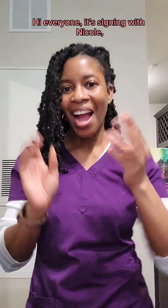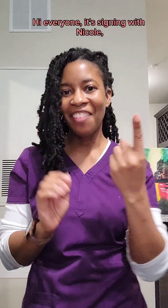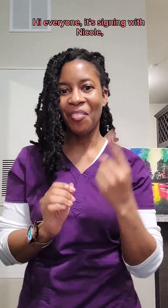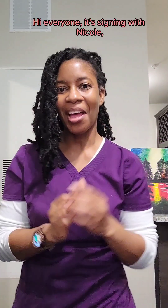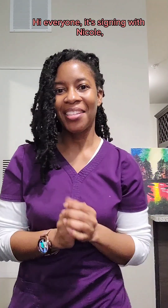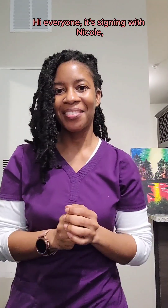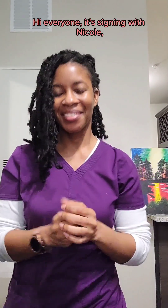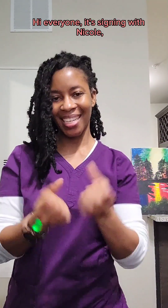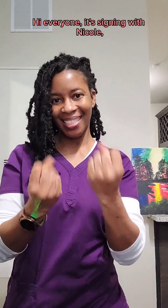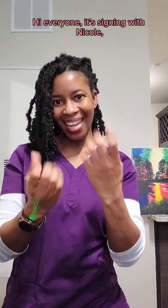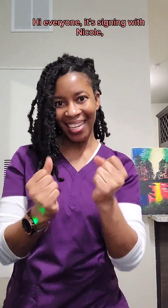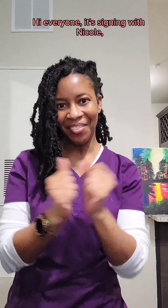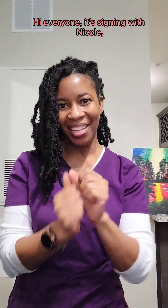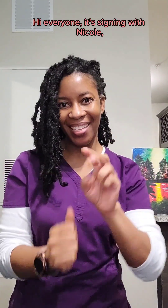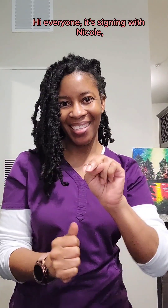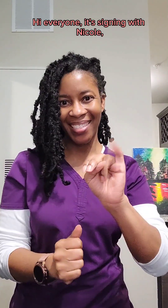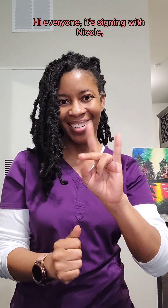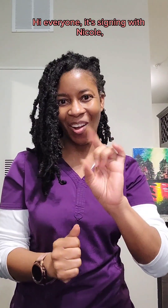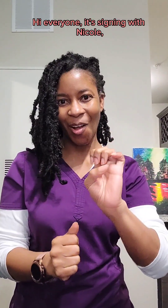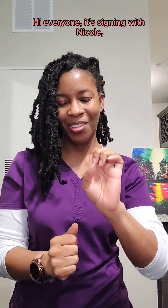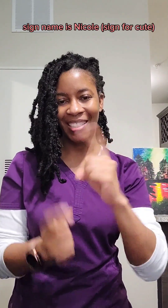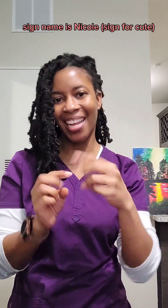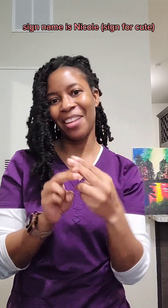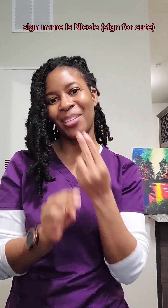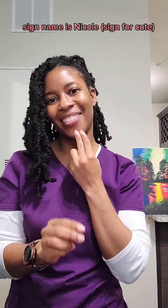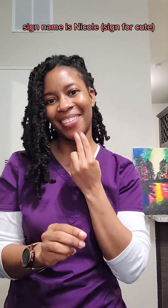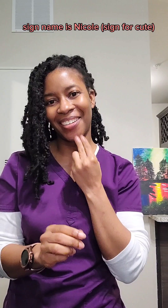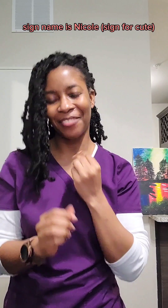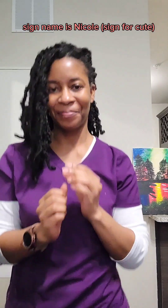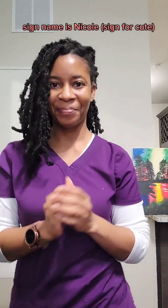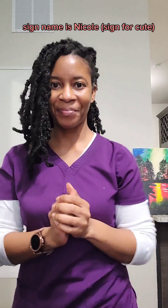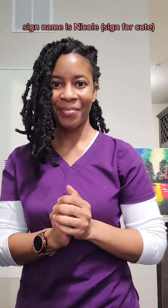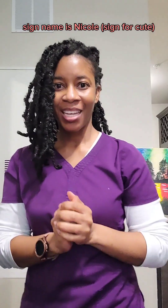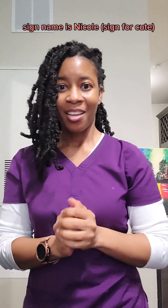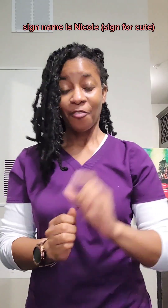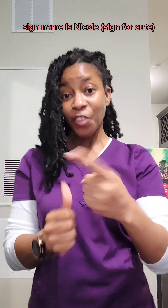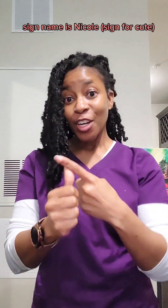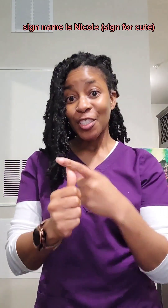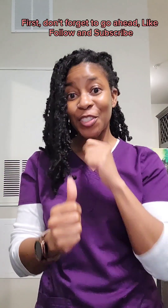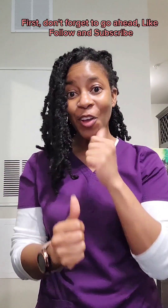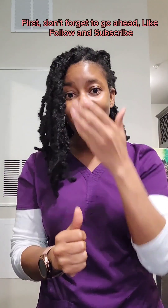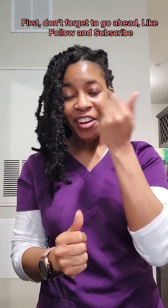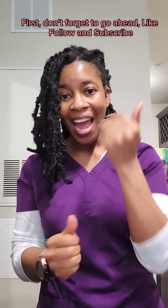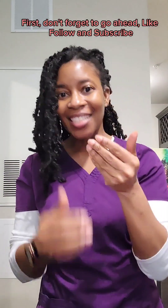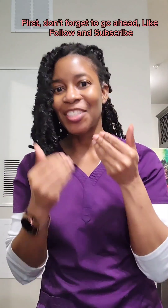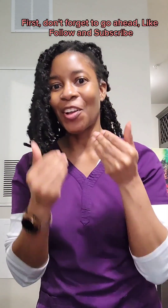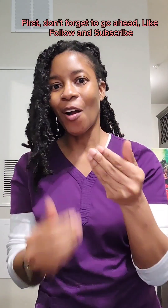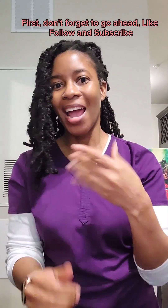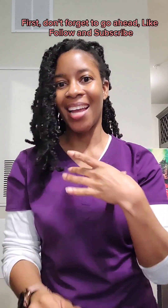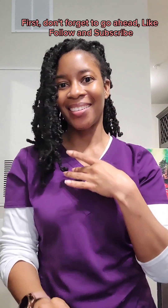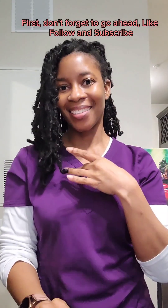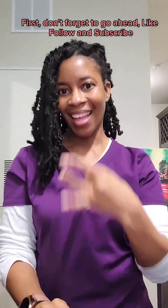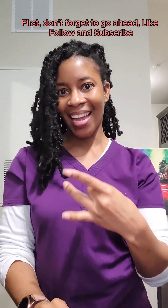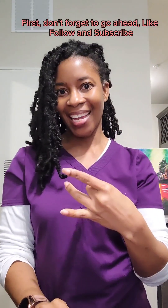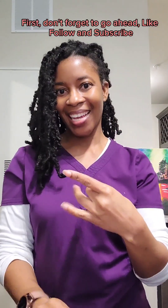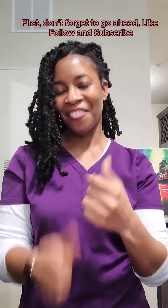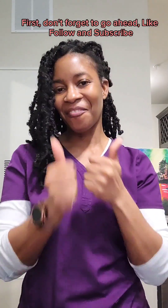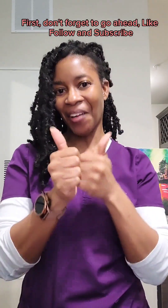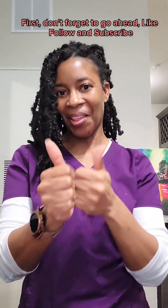Hi everyone, it's Signing with Nicole. My name is Nicole. First, don't forget to go ahead, like, follow,